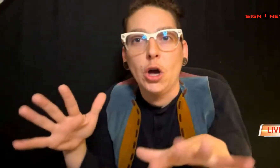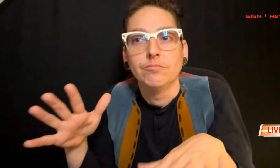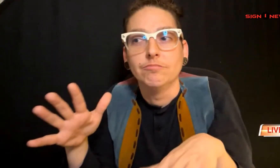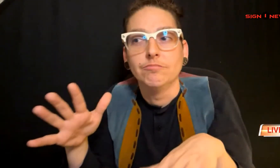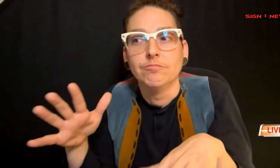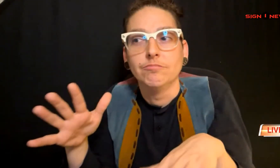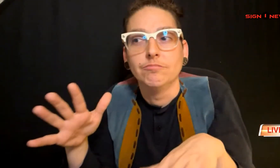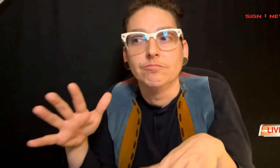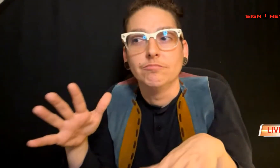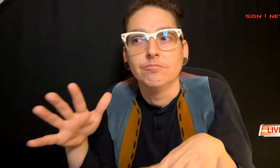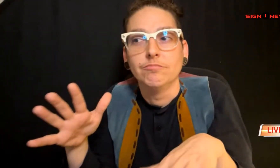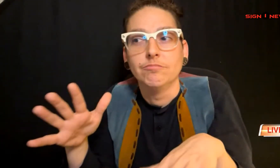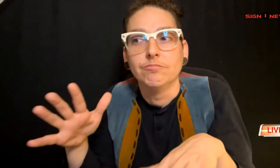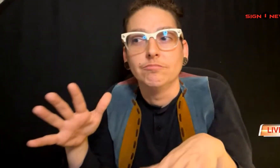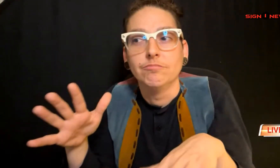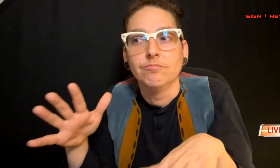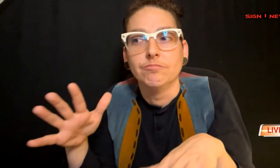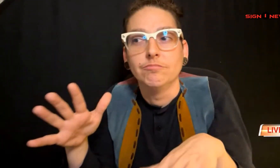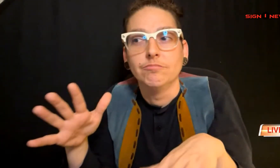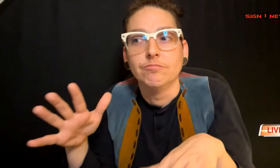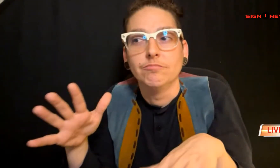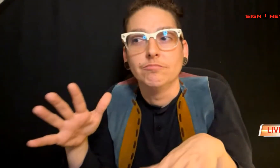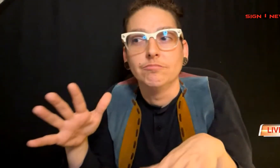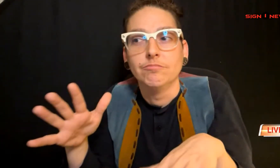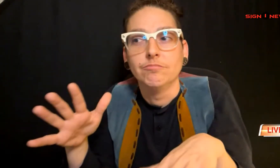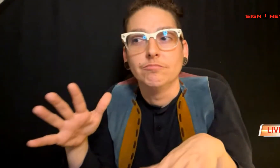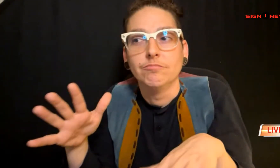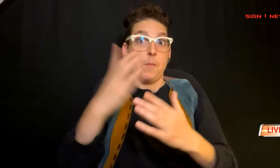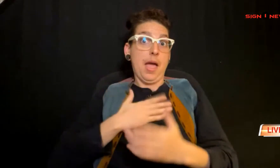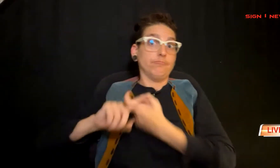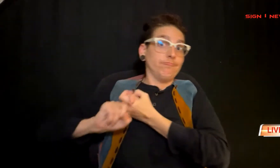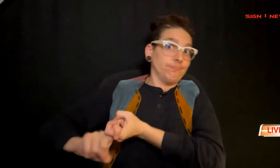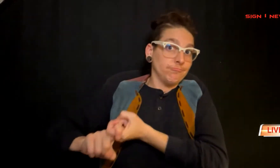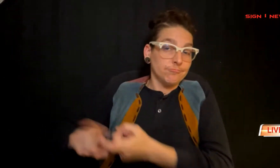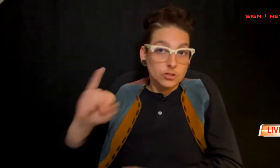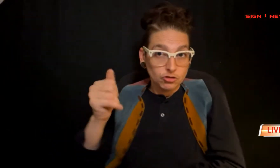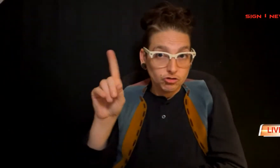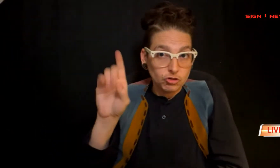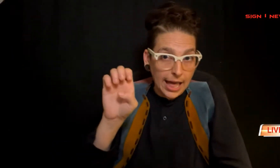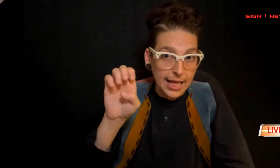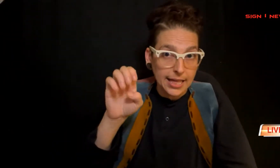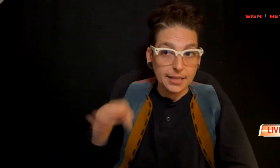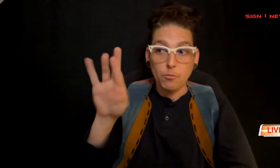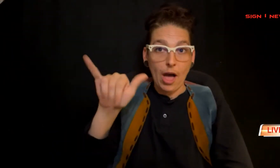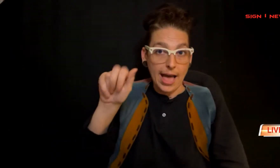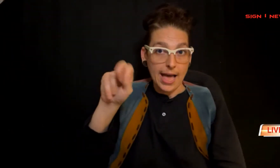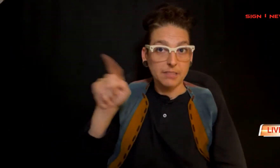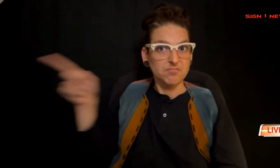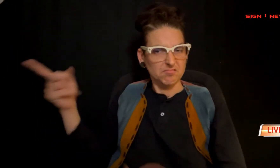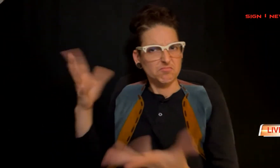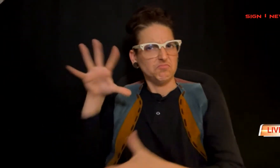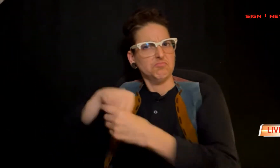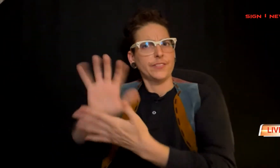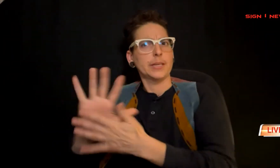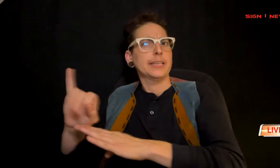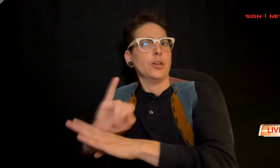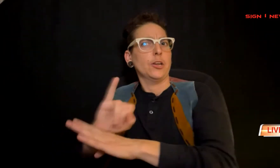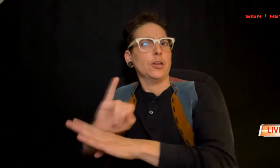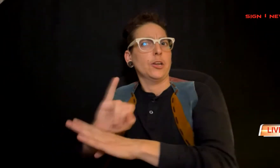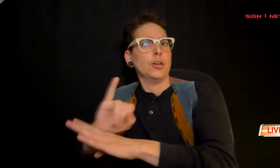It's not the first time that they've included that type of integration.